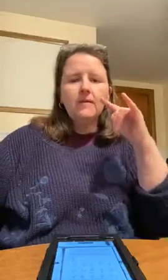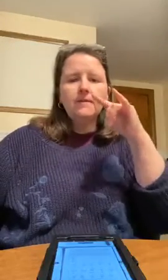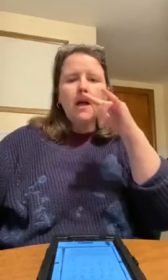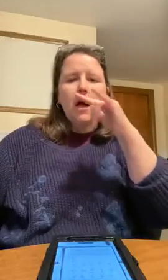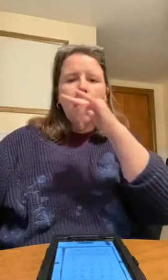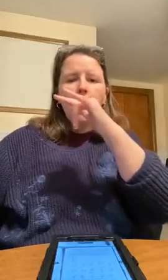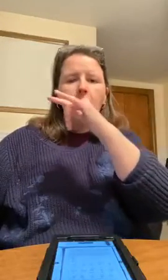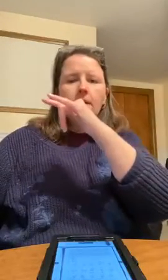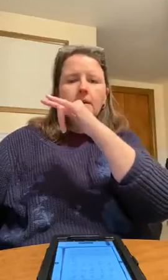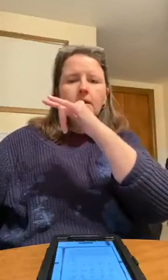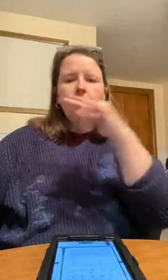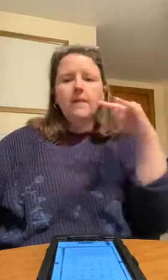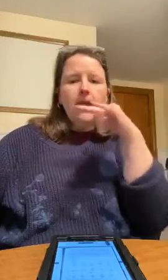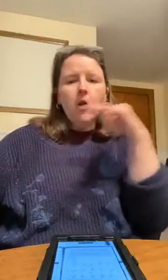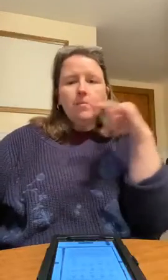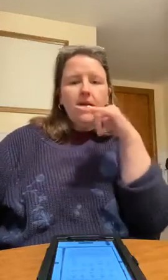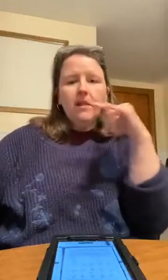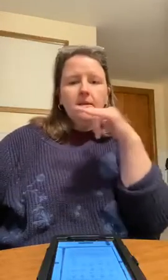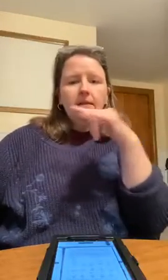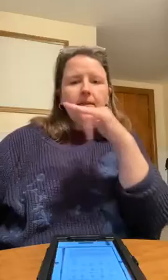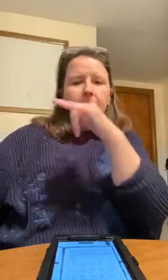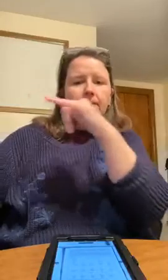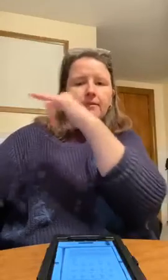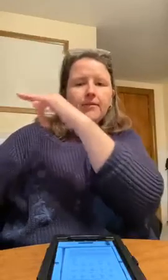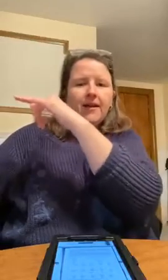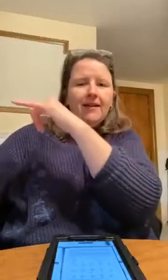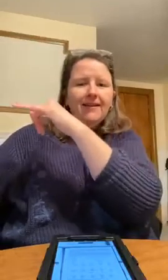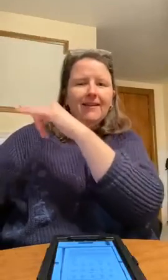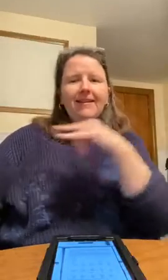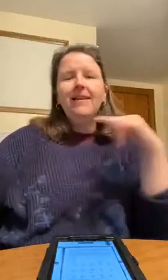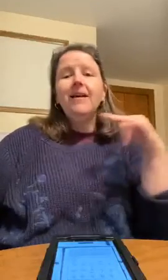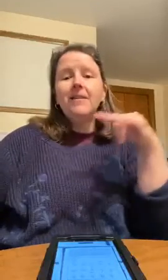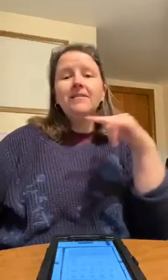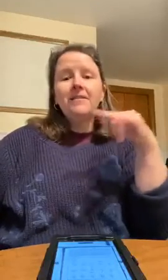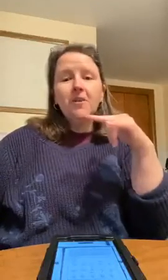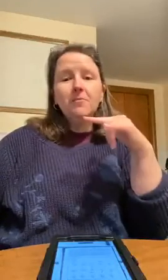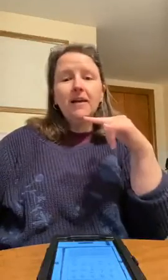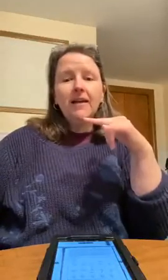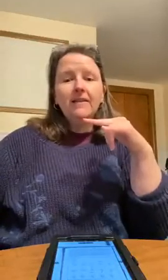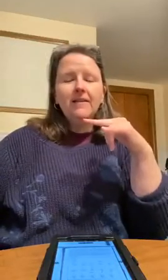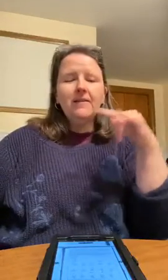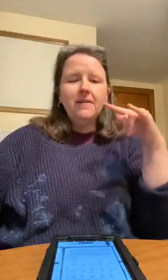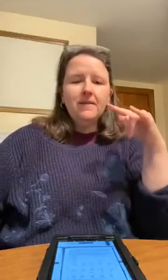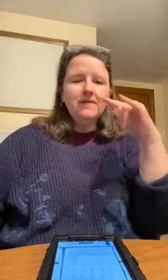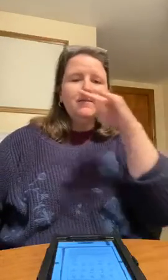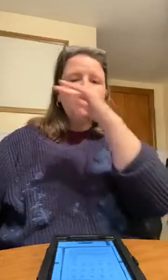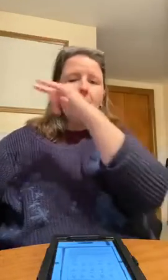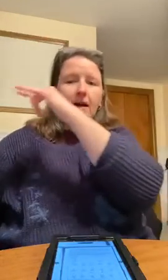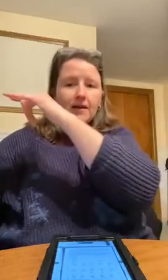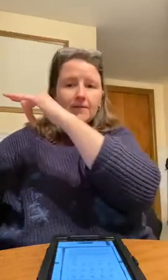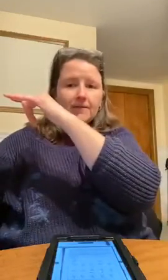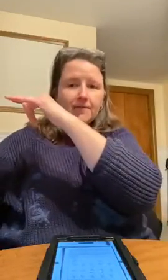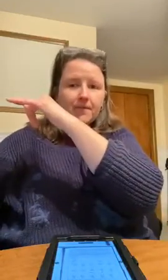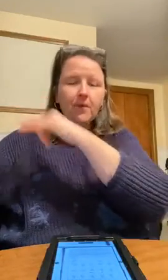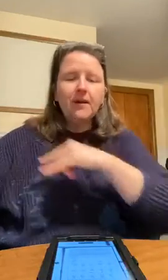fly the airplane like this. This is airplane. This is fly. Okay.